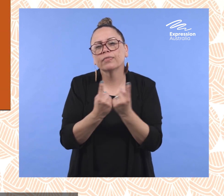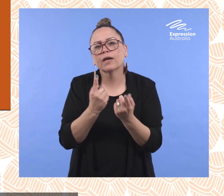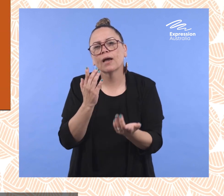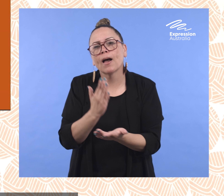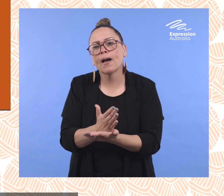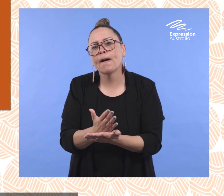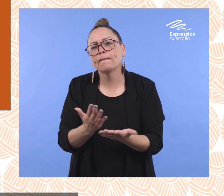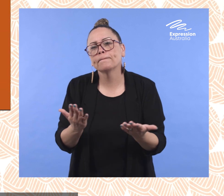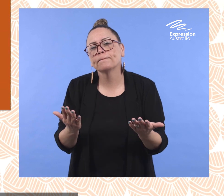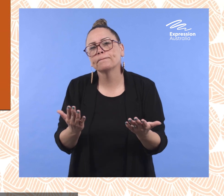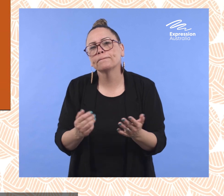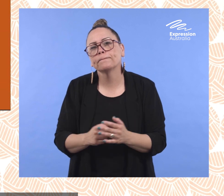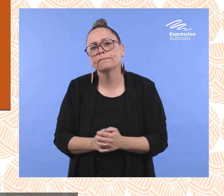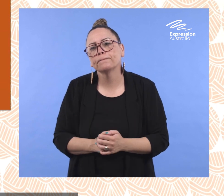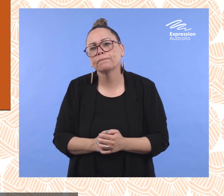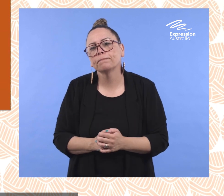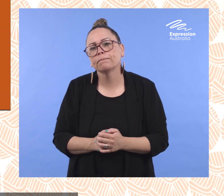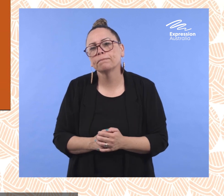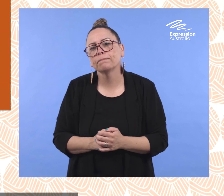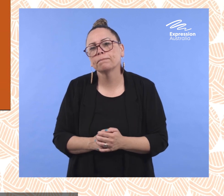say that